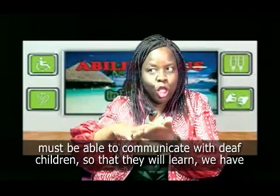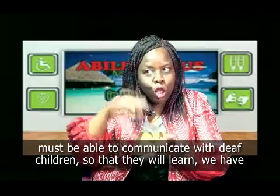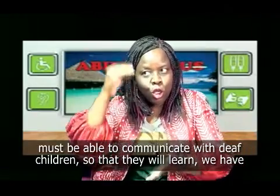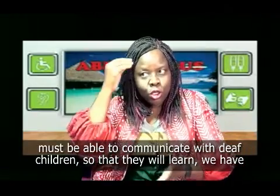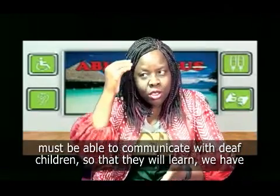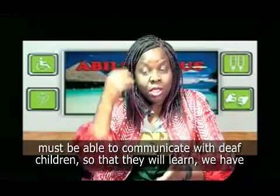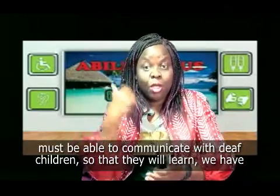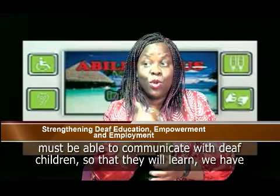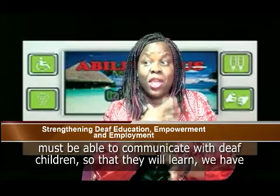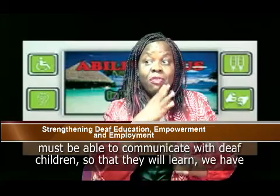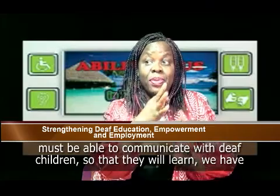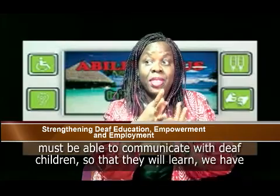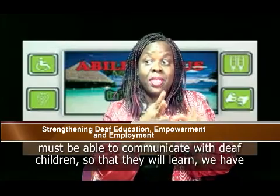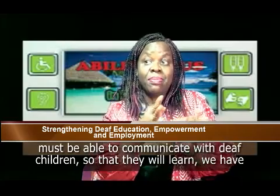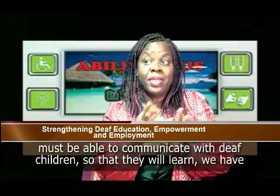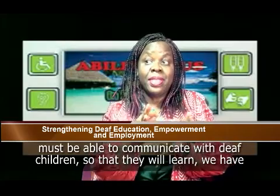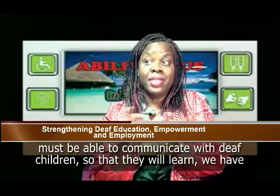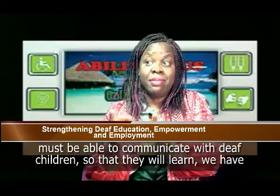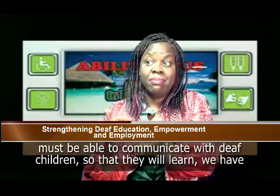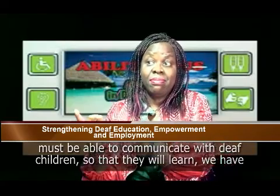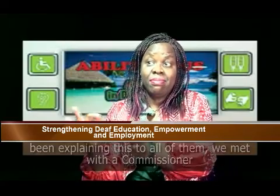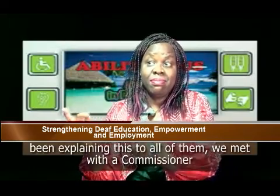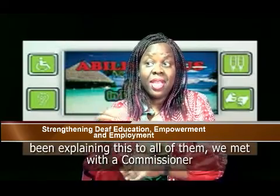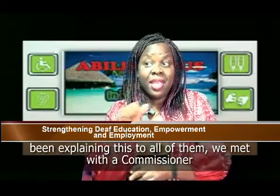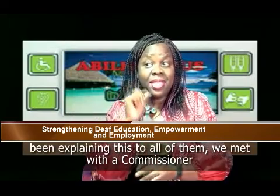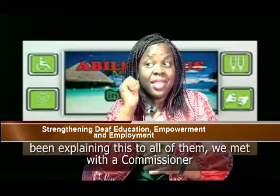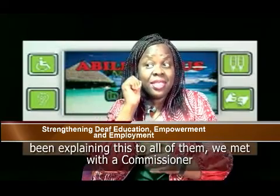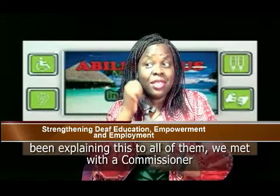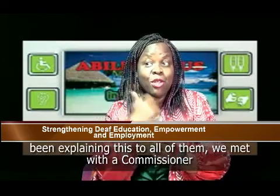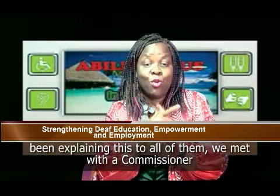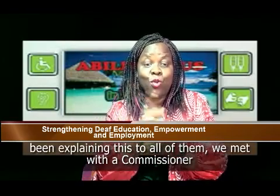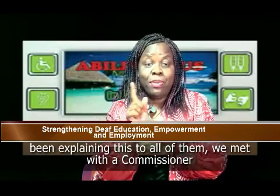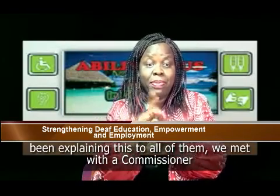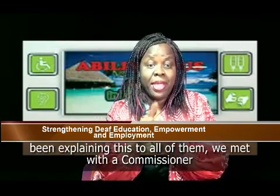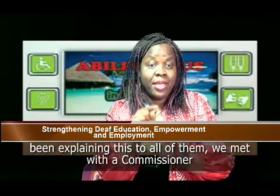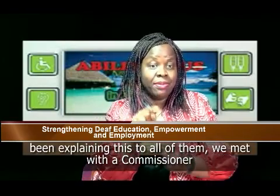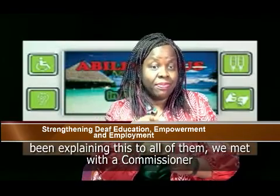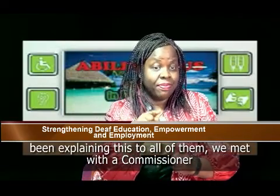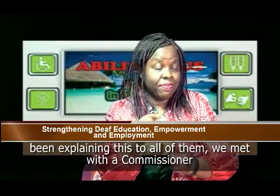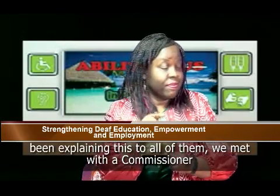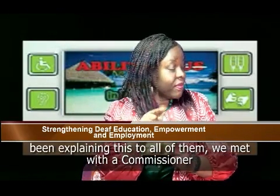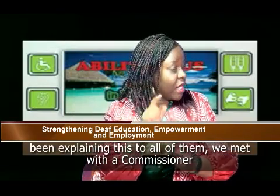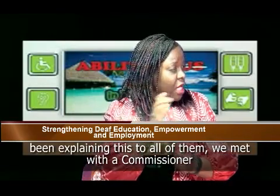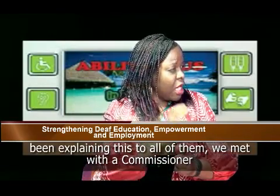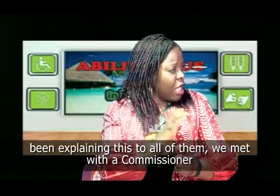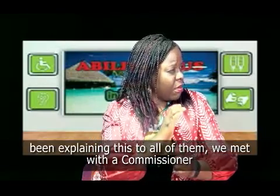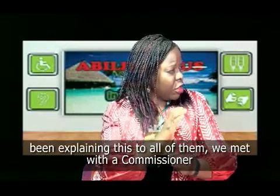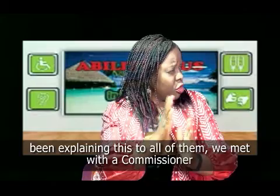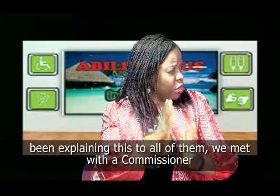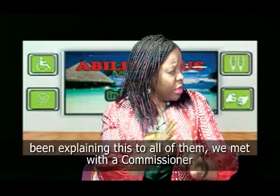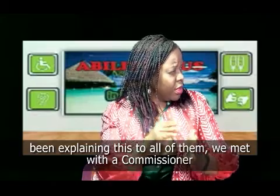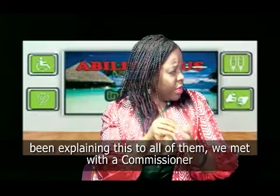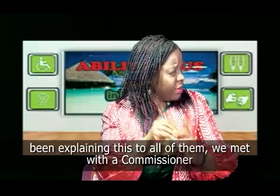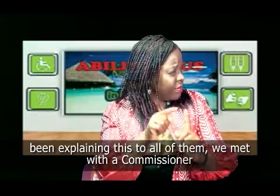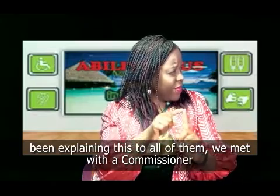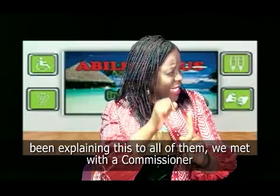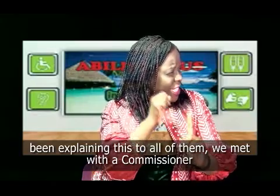so that they would learn. We have been explaining this to all of them. Yesterday we met with the